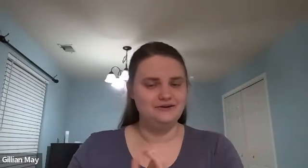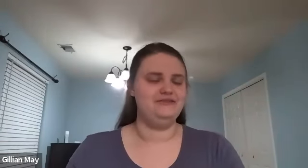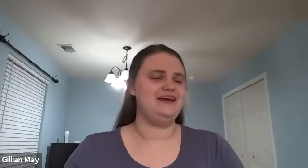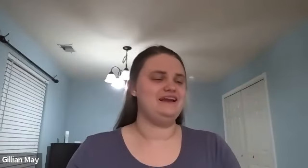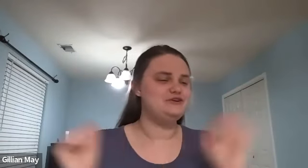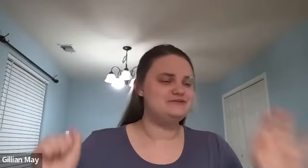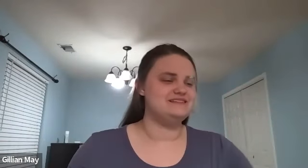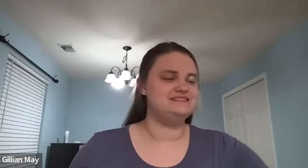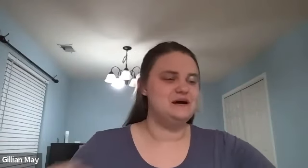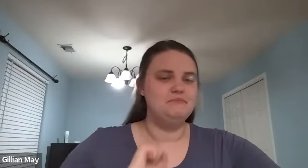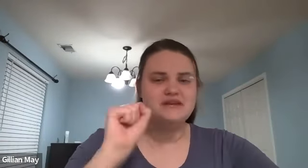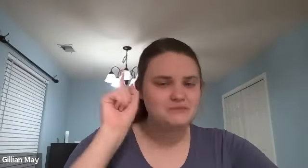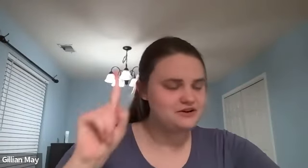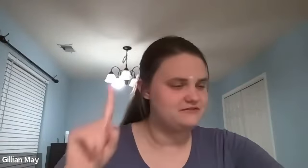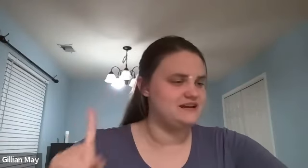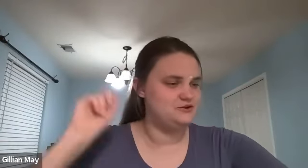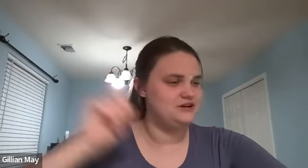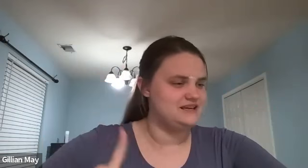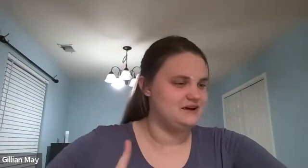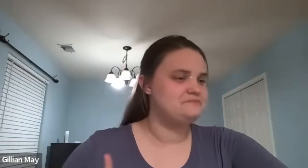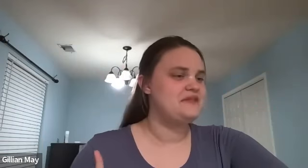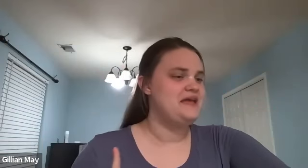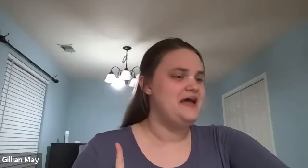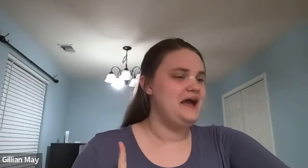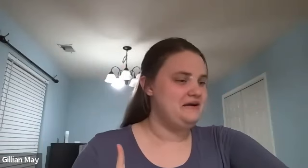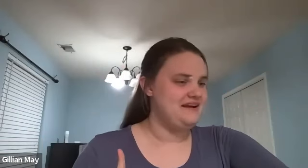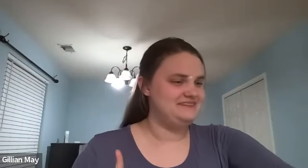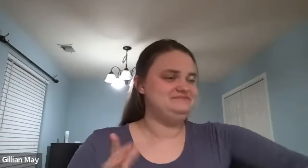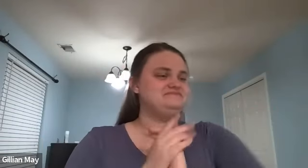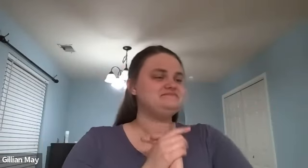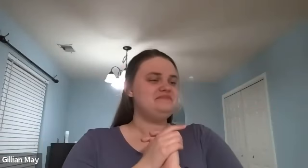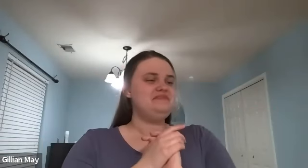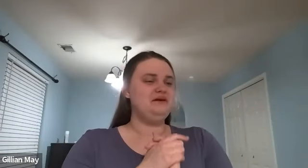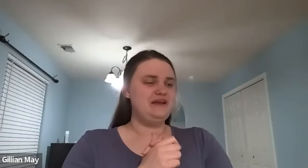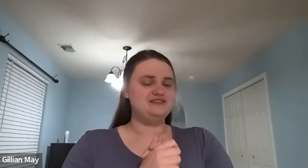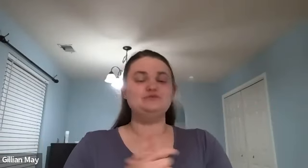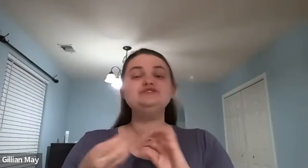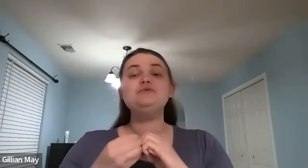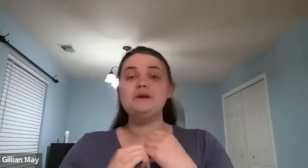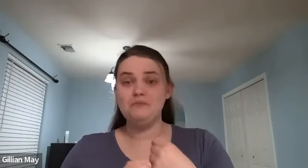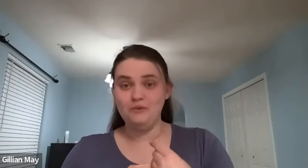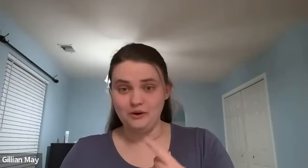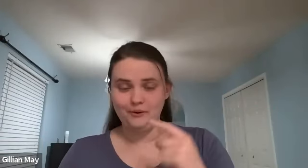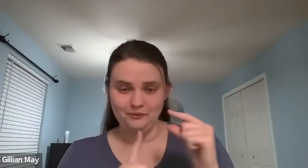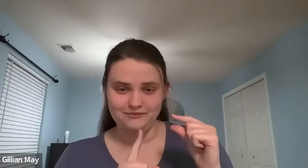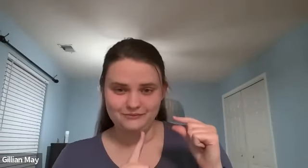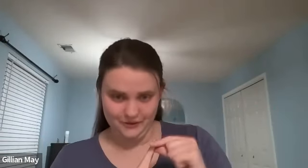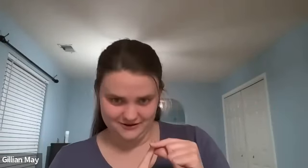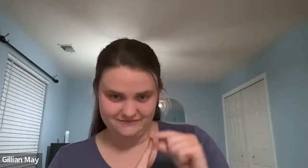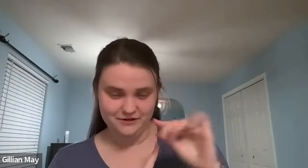on that. I couldn't resist. Big book fan, if you couldn't tell. All right. Okay, so we'll do one more word, finger